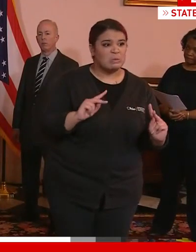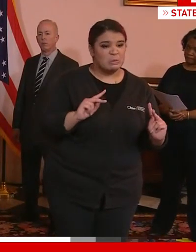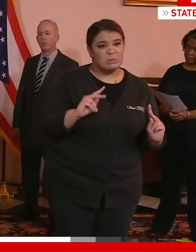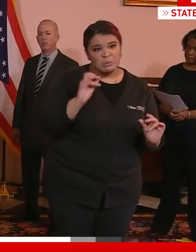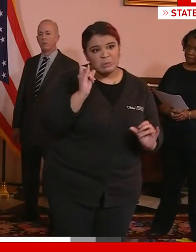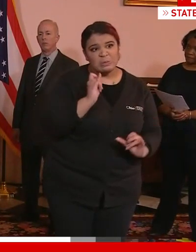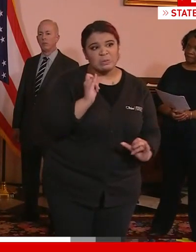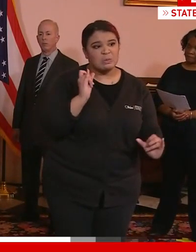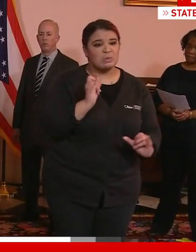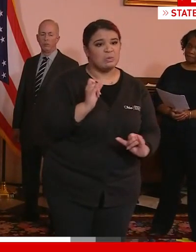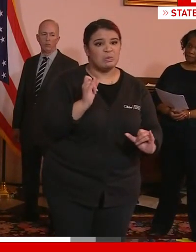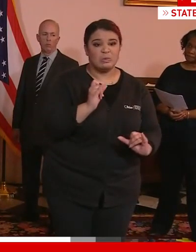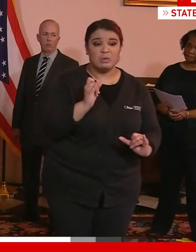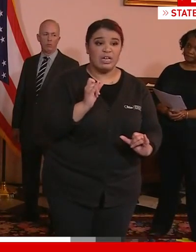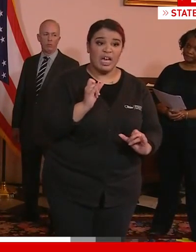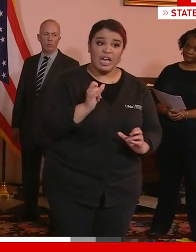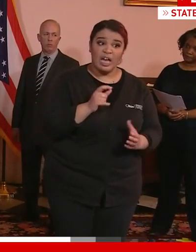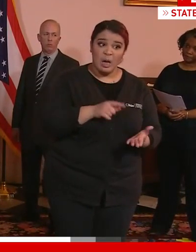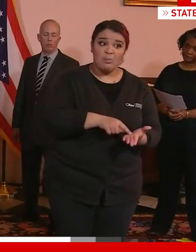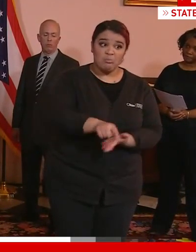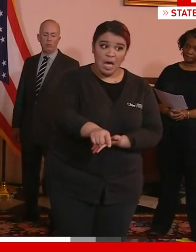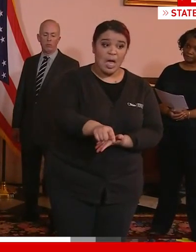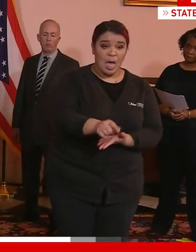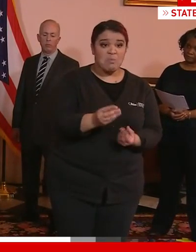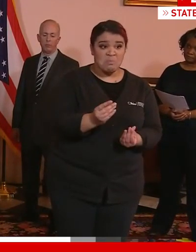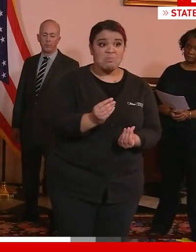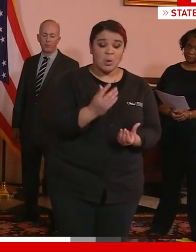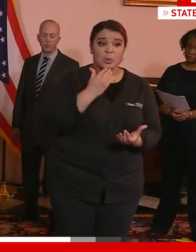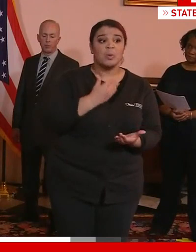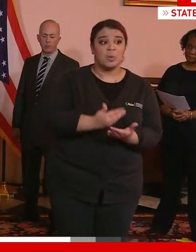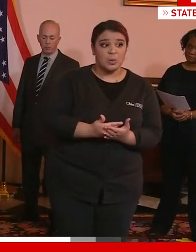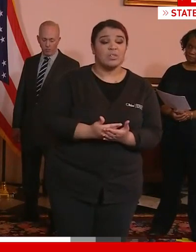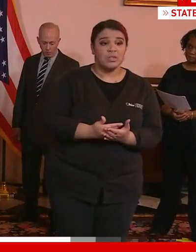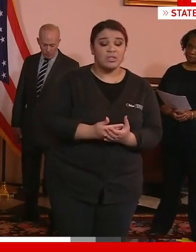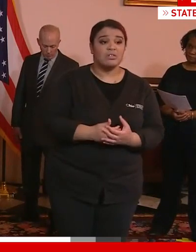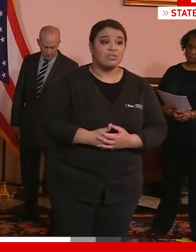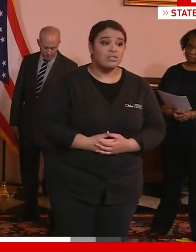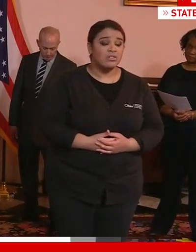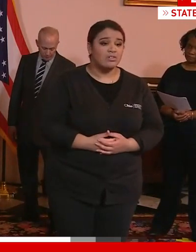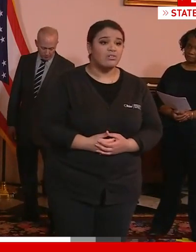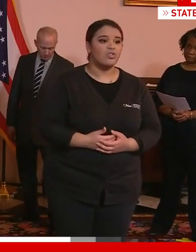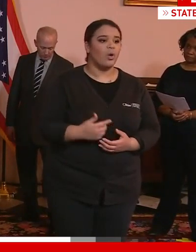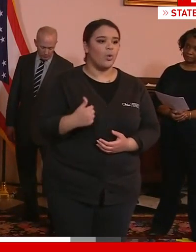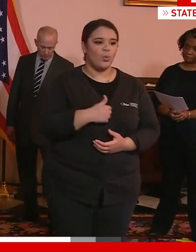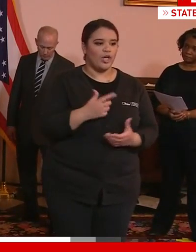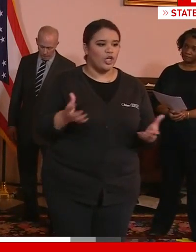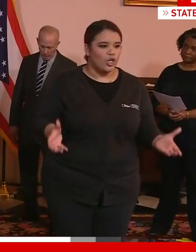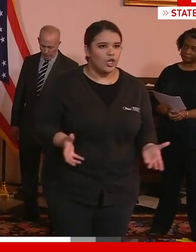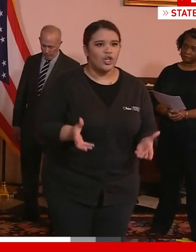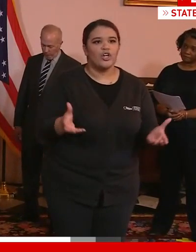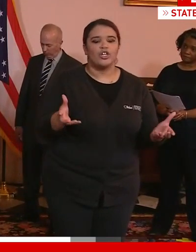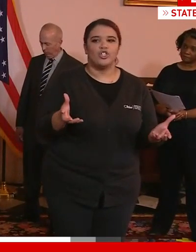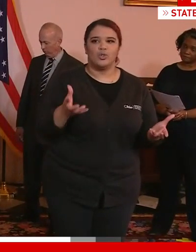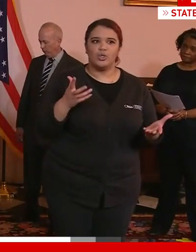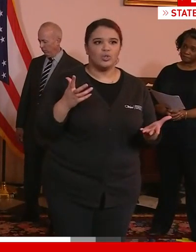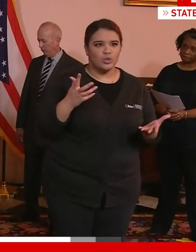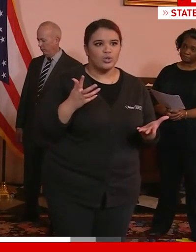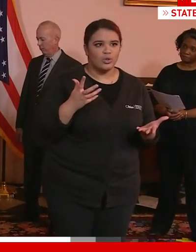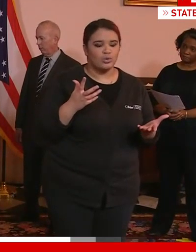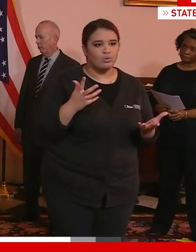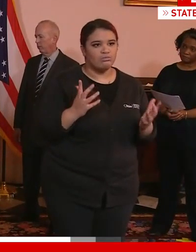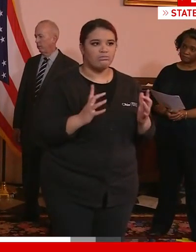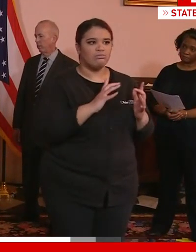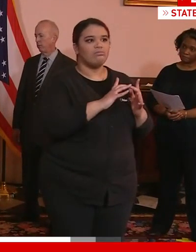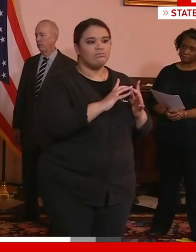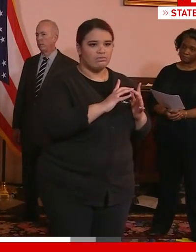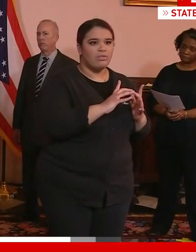are good paying jobs, and we encourage people to look at those options. Again, I will